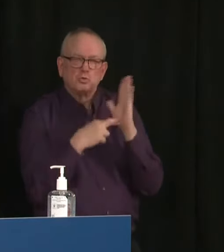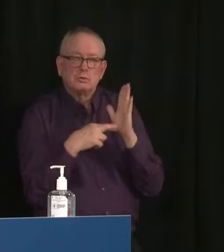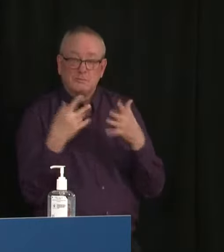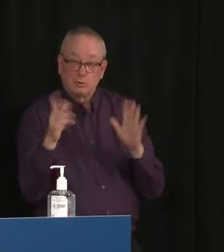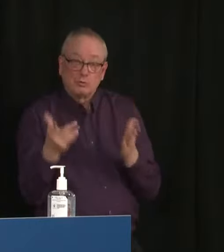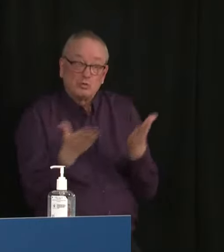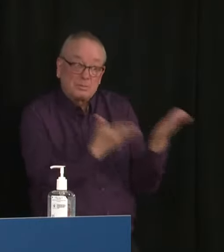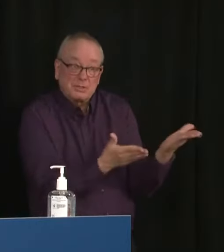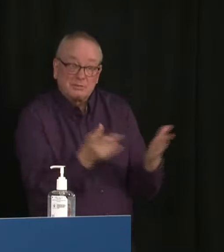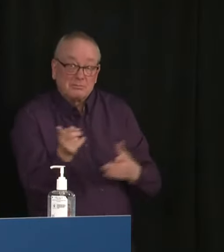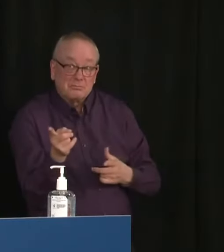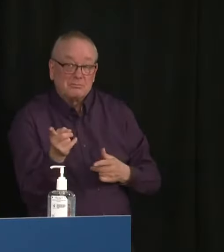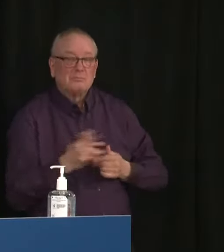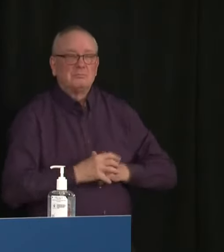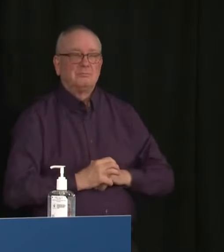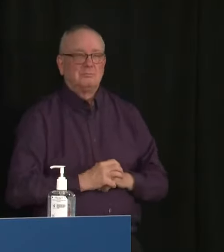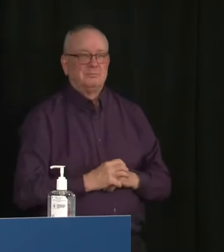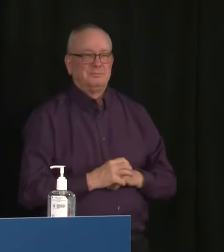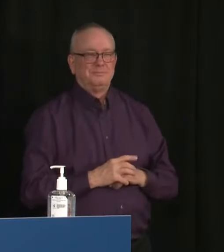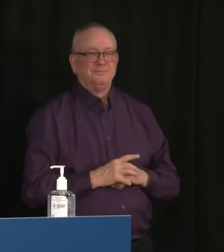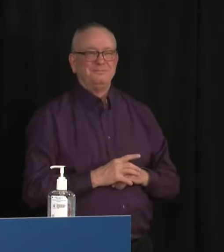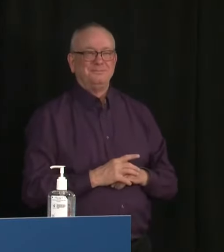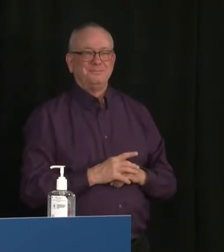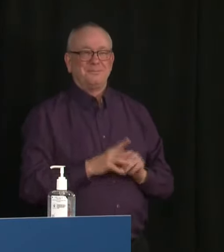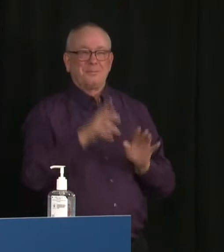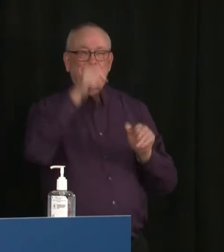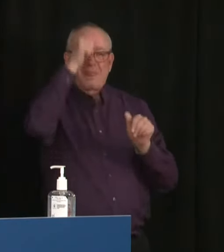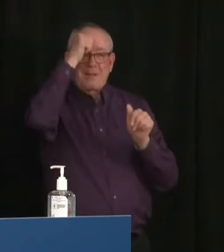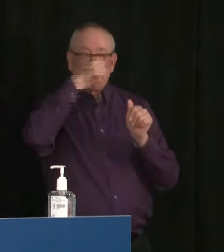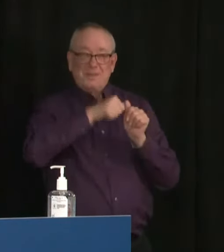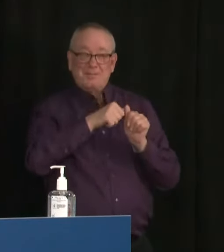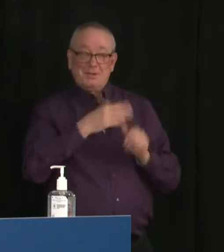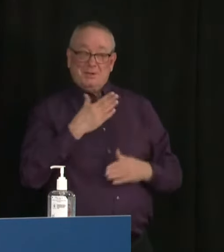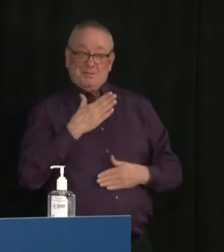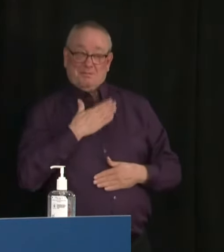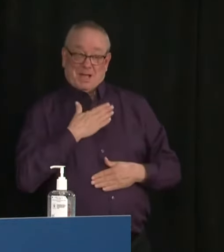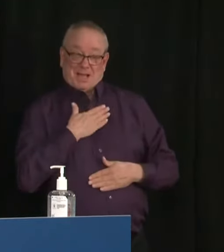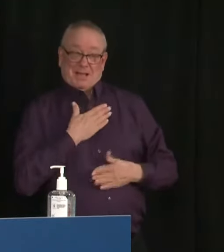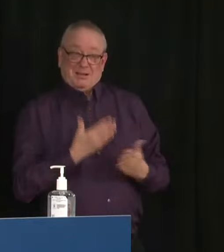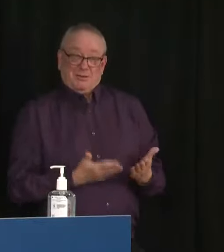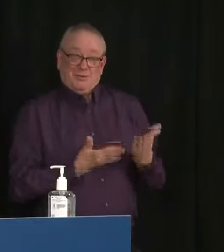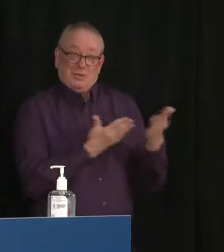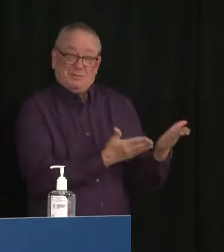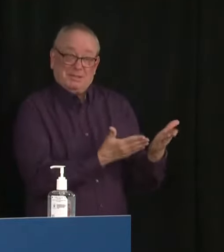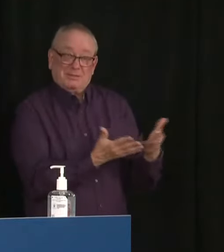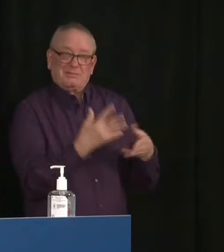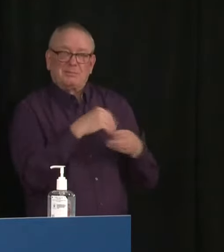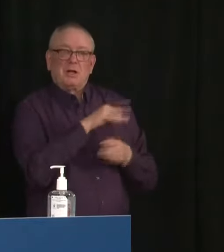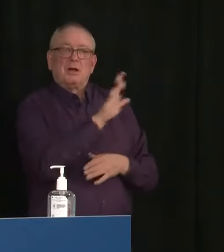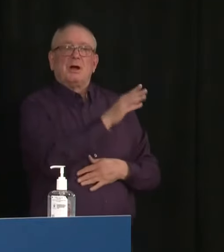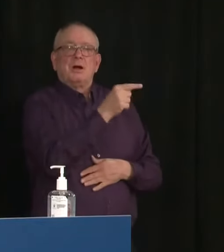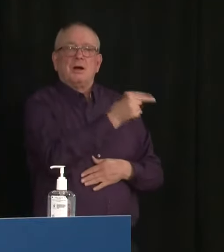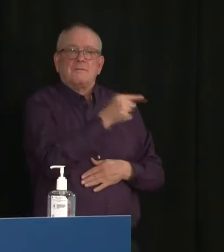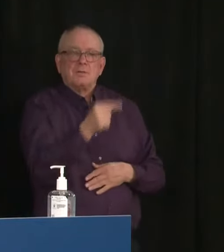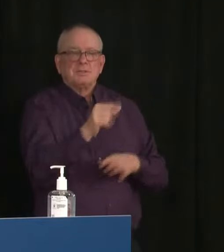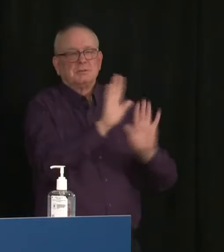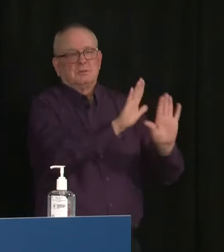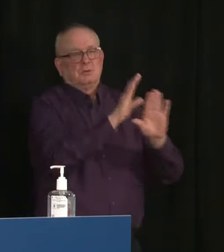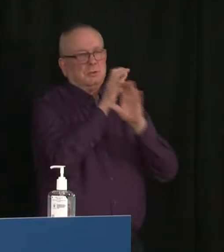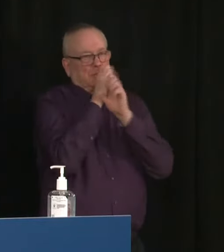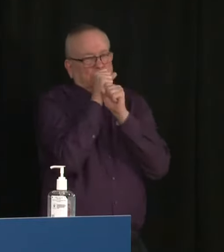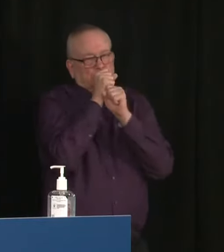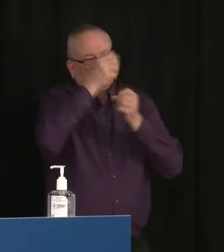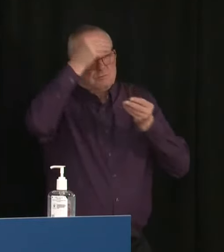that recommendations that I make are a part of a Cabinet confidential framework. And I also want to reiterate that